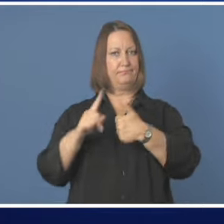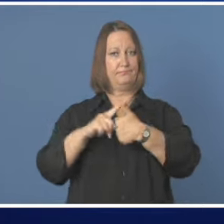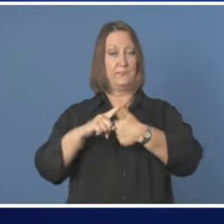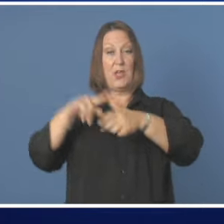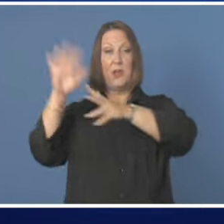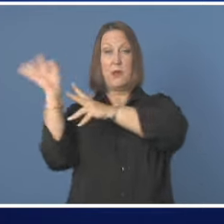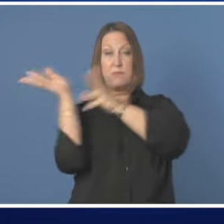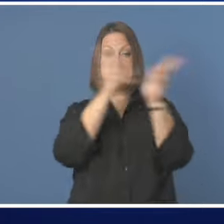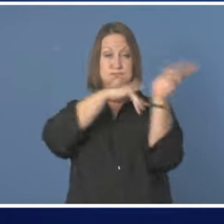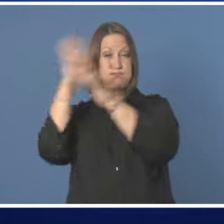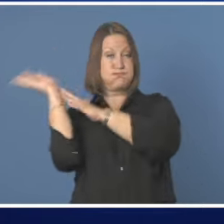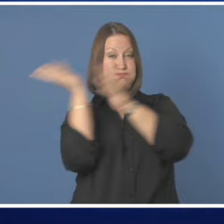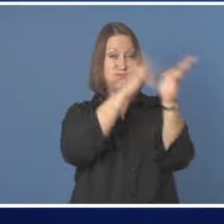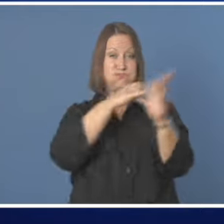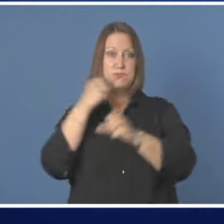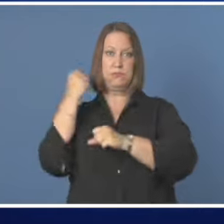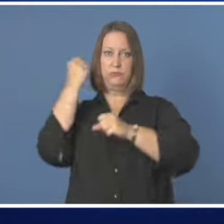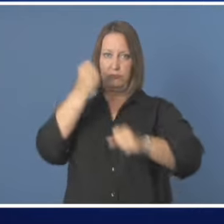Hurricane winds,